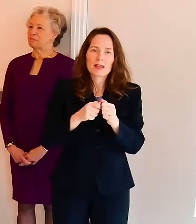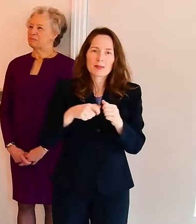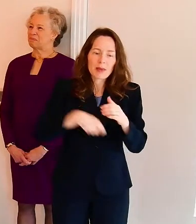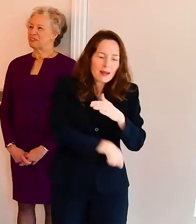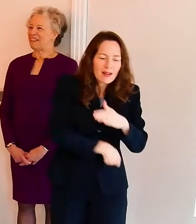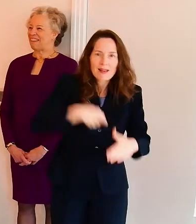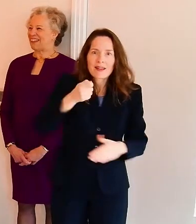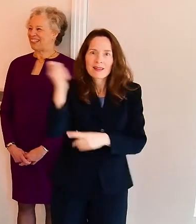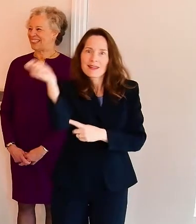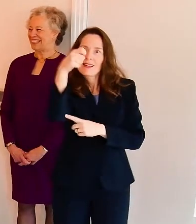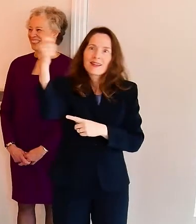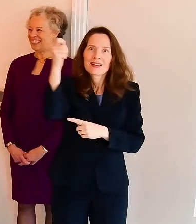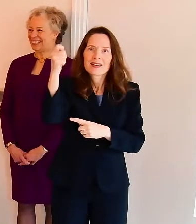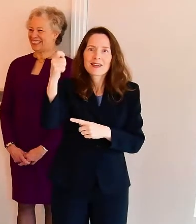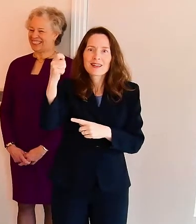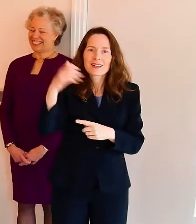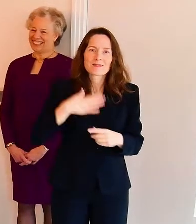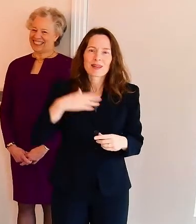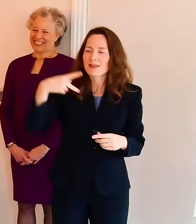my Patronus.